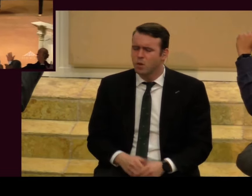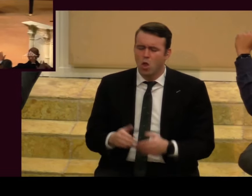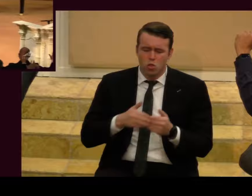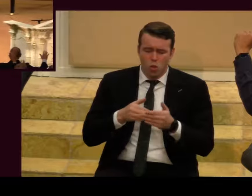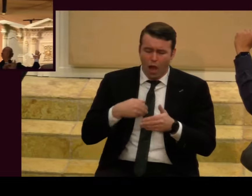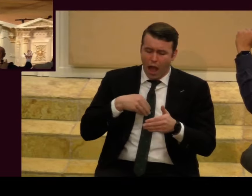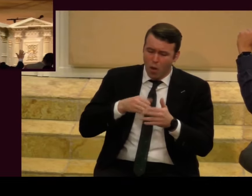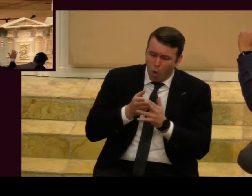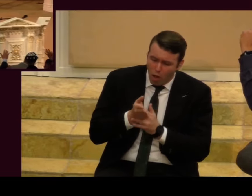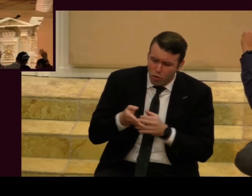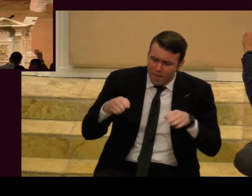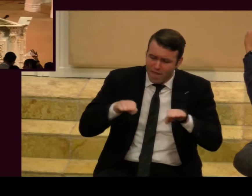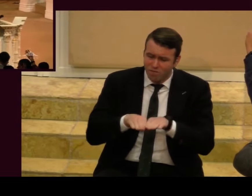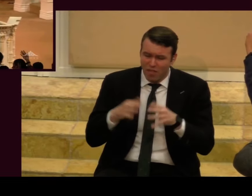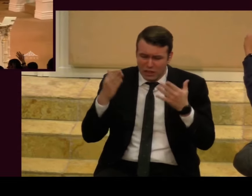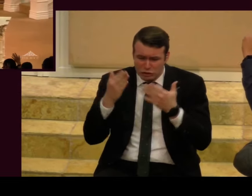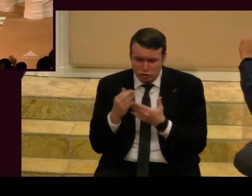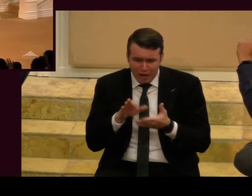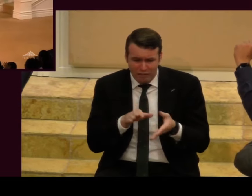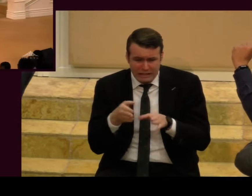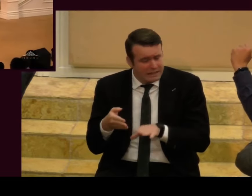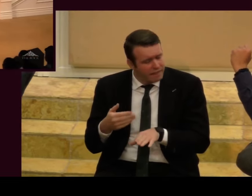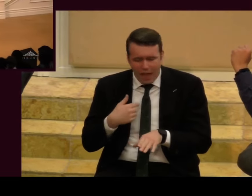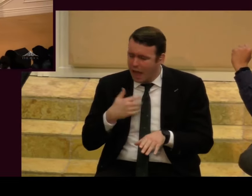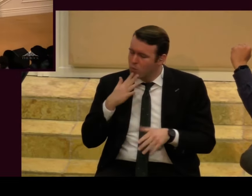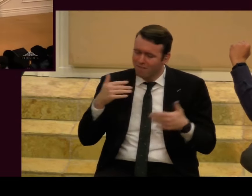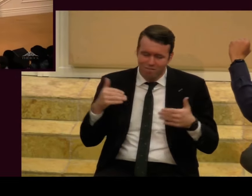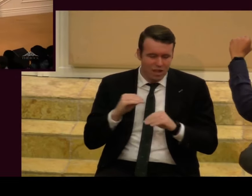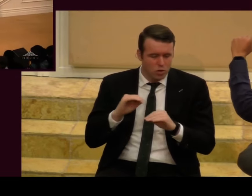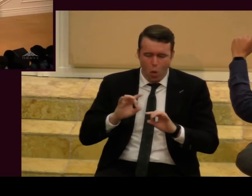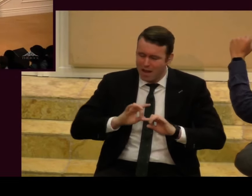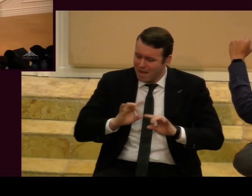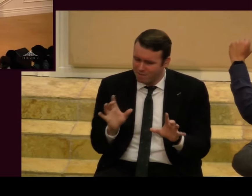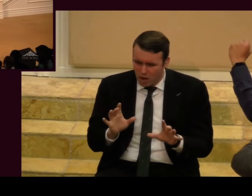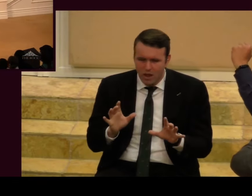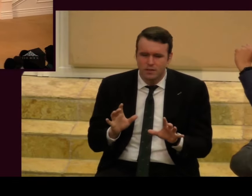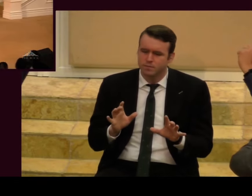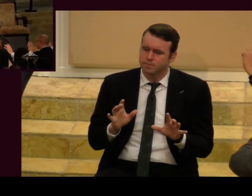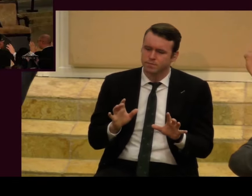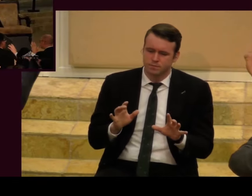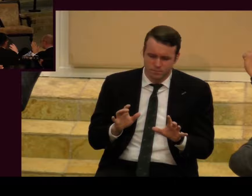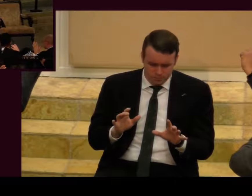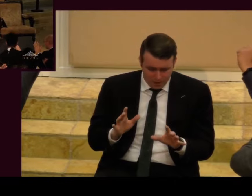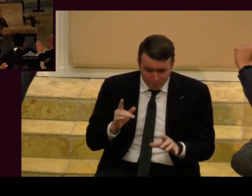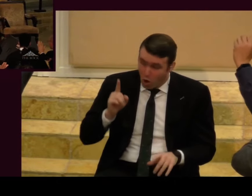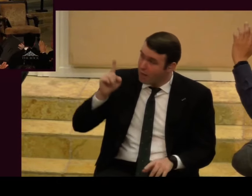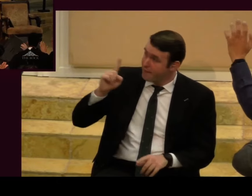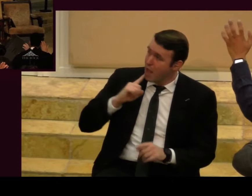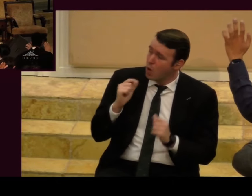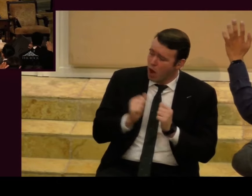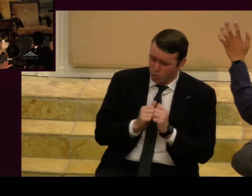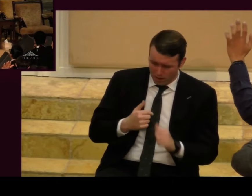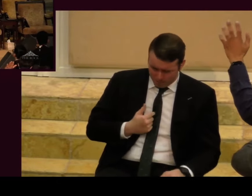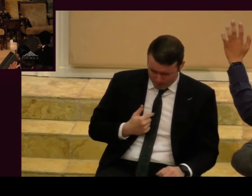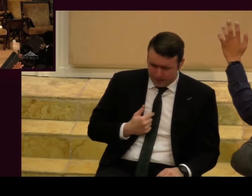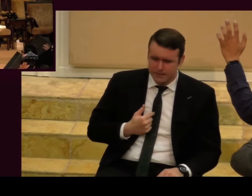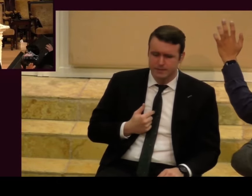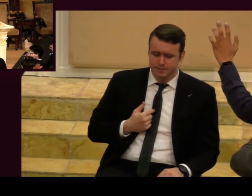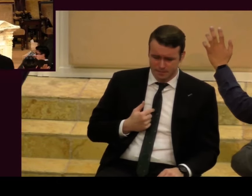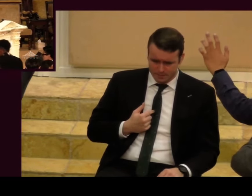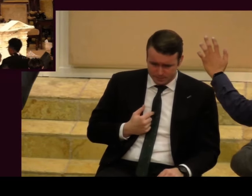Come on, though I walk through the valley of the shadow of death, I will fear no evil, for thou art with